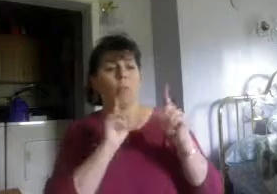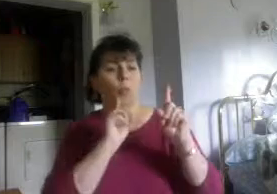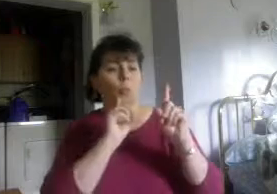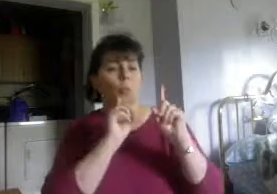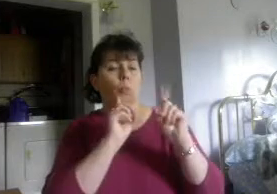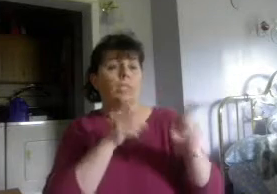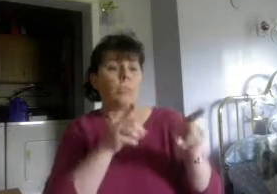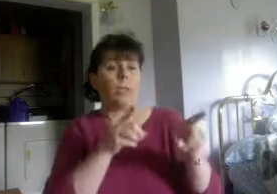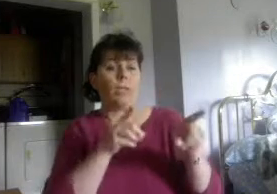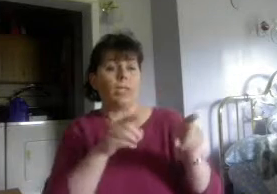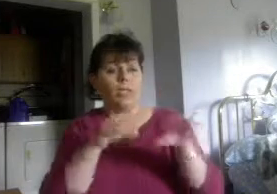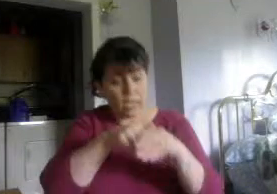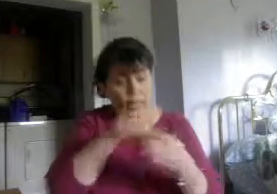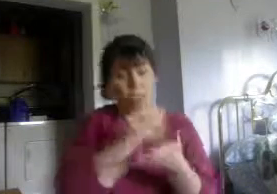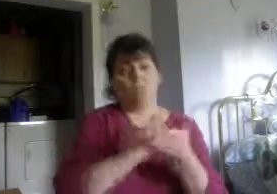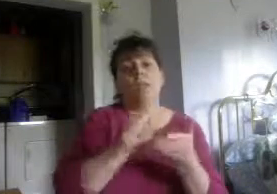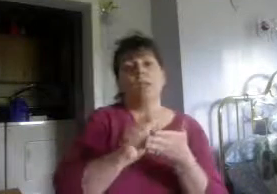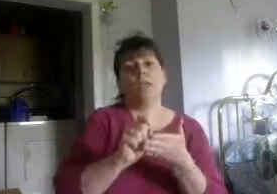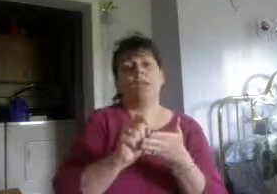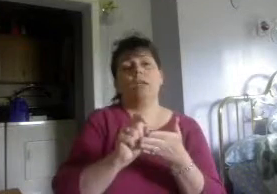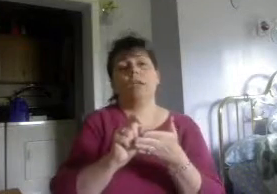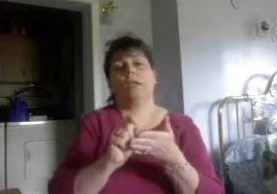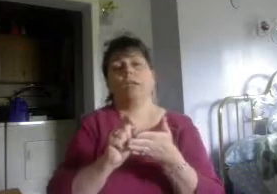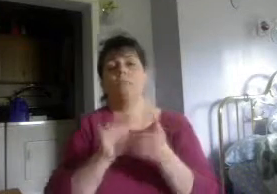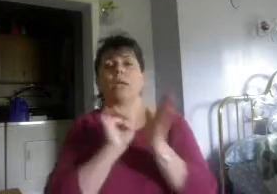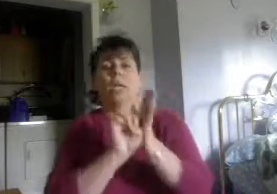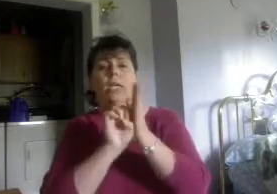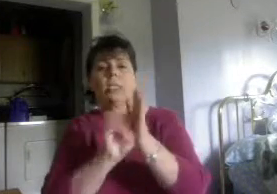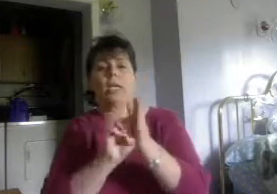writing. Examples of statements that